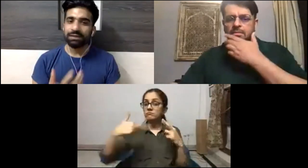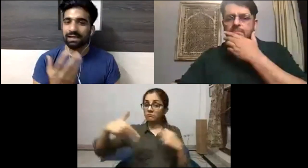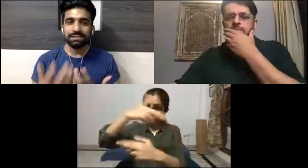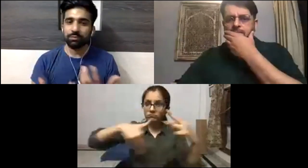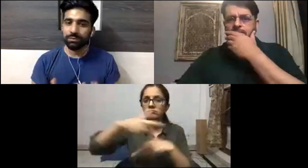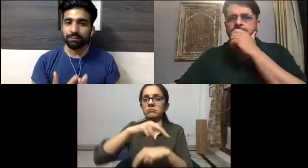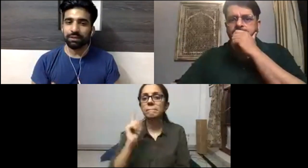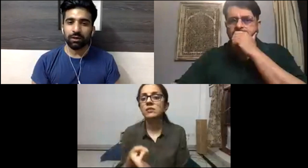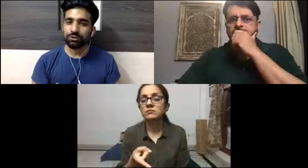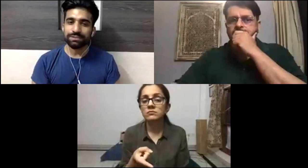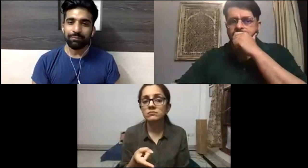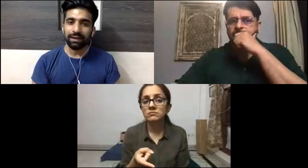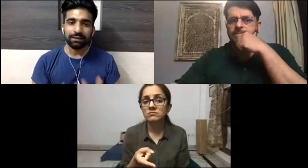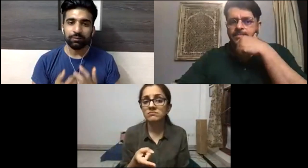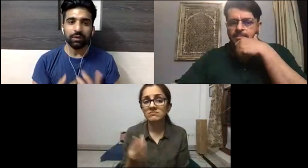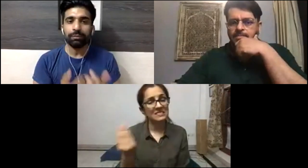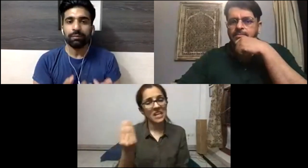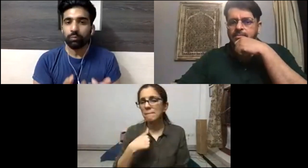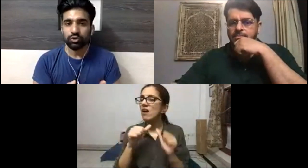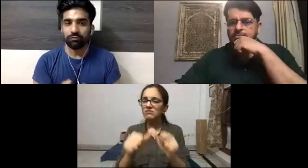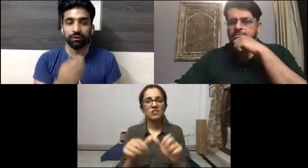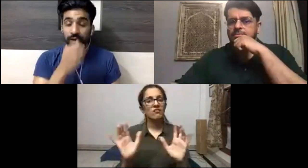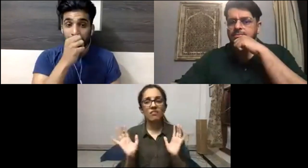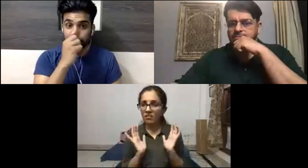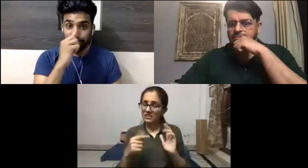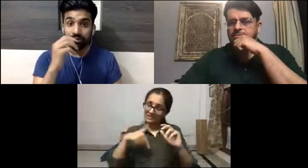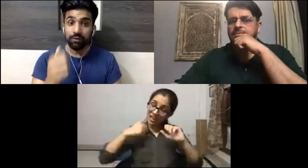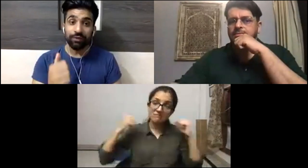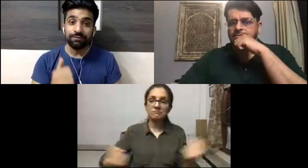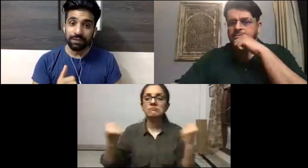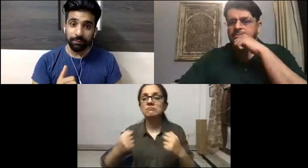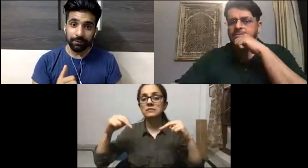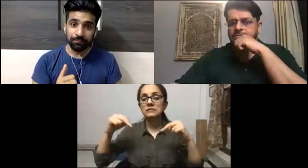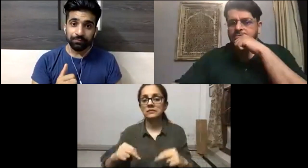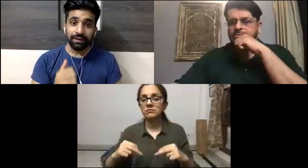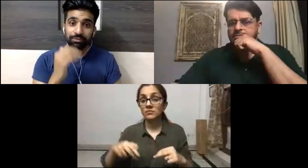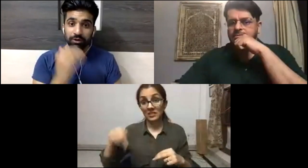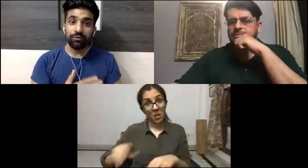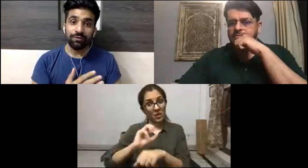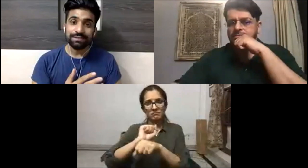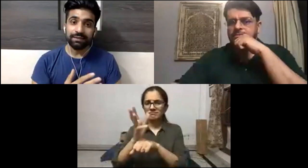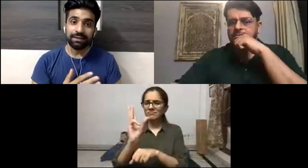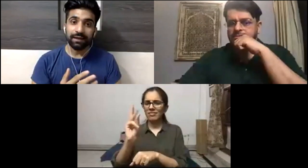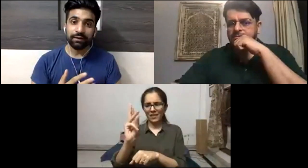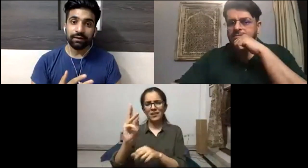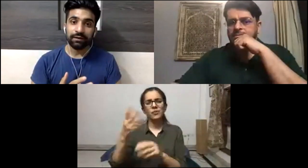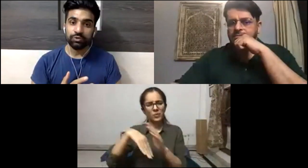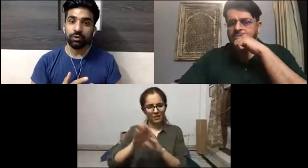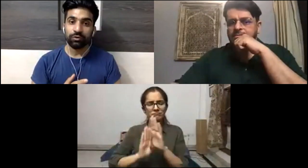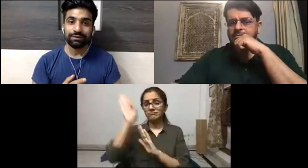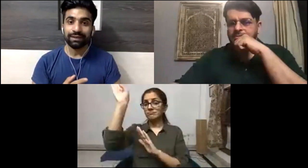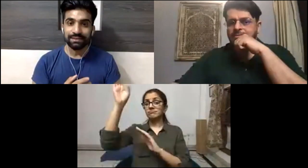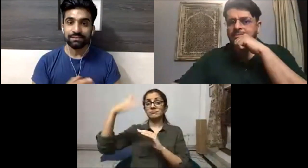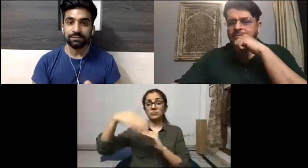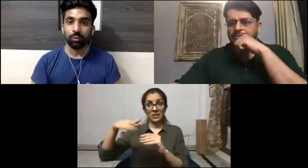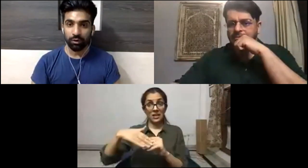But the answer will be something along the same line that we have to make most out of it because the third wave is coming, and third wave is said that it is going to affect